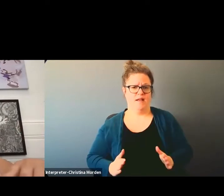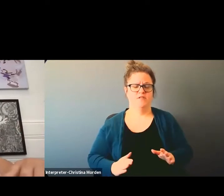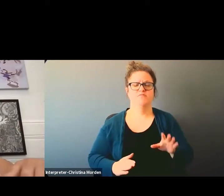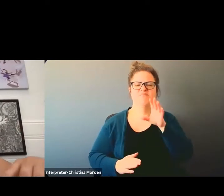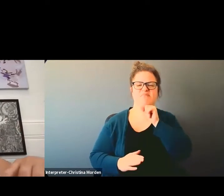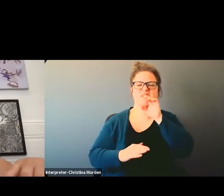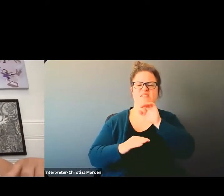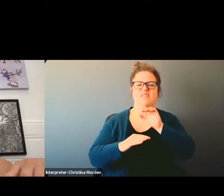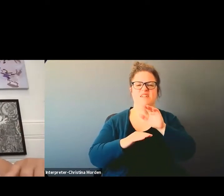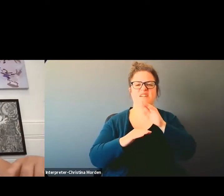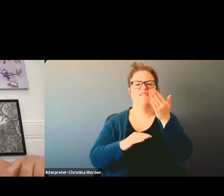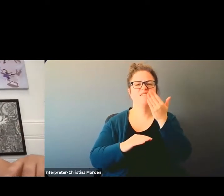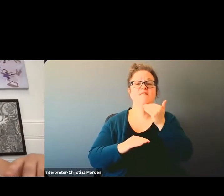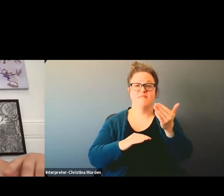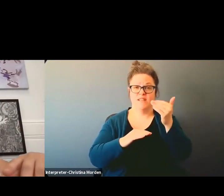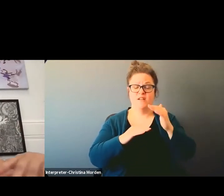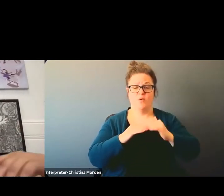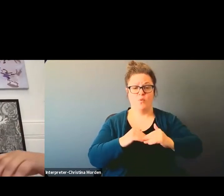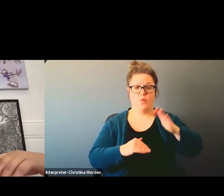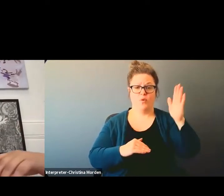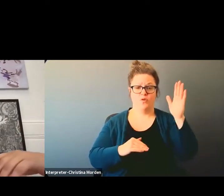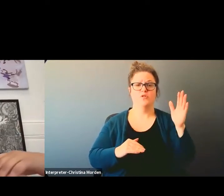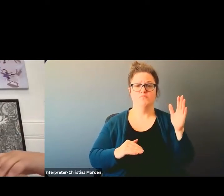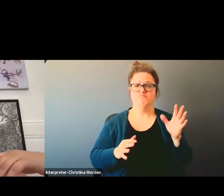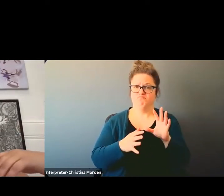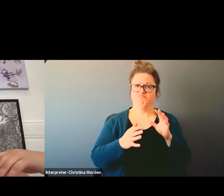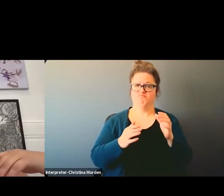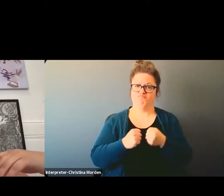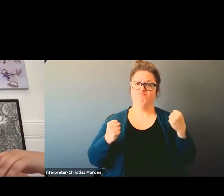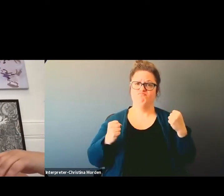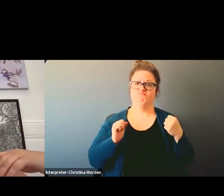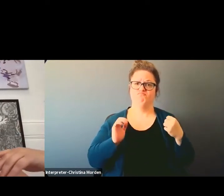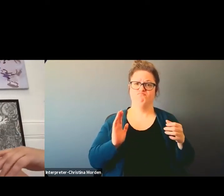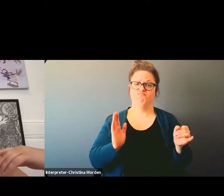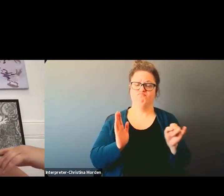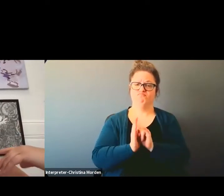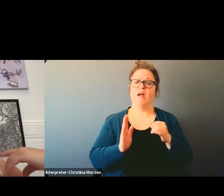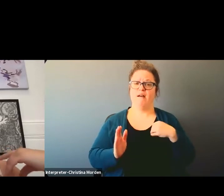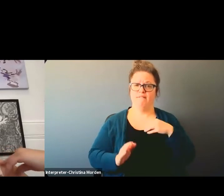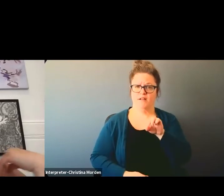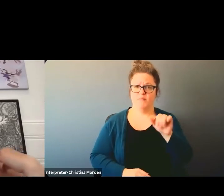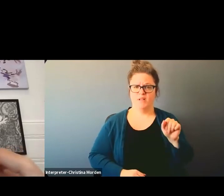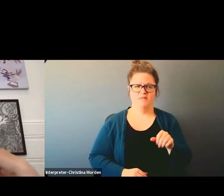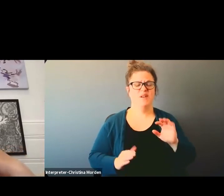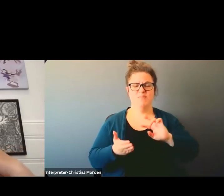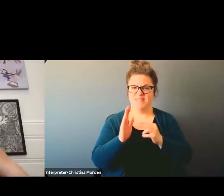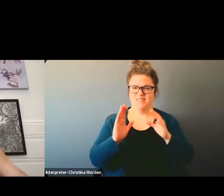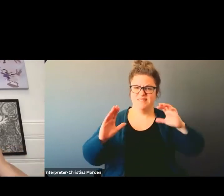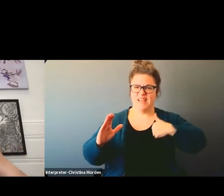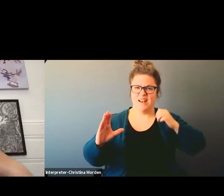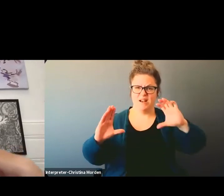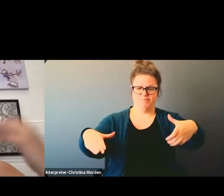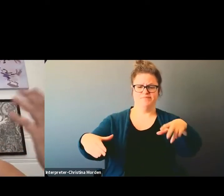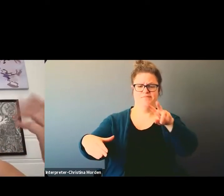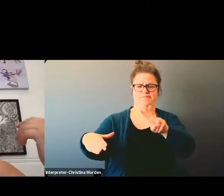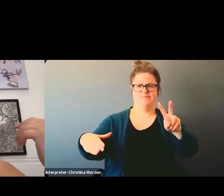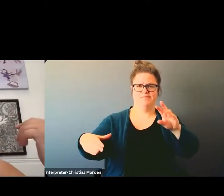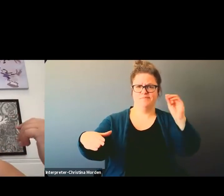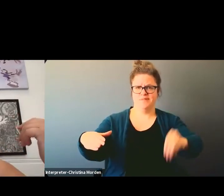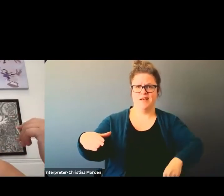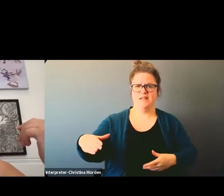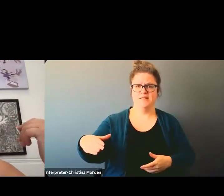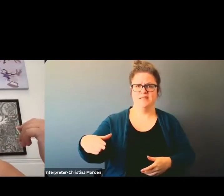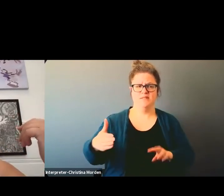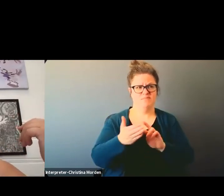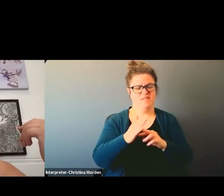or over identify as having a disability, which is 22% of the population, which is more than